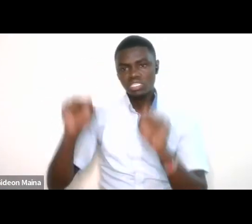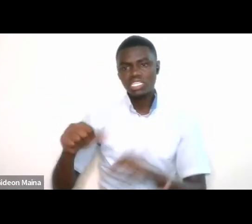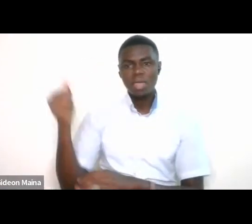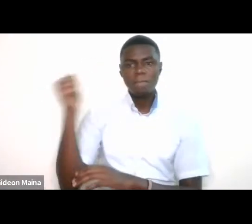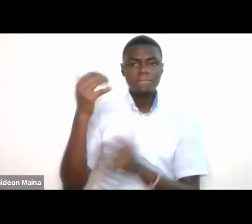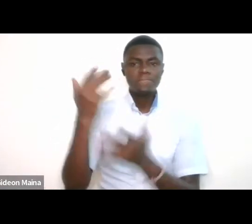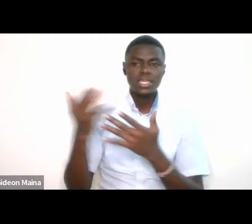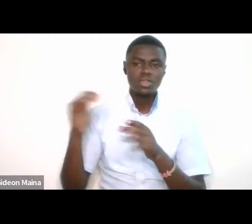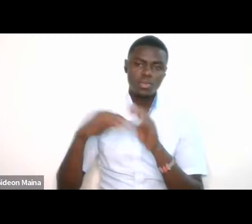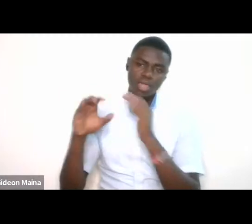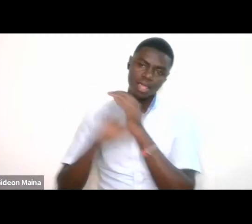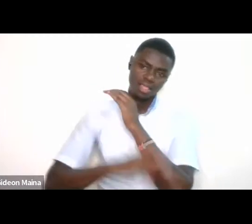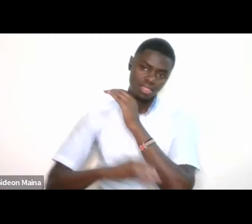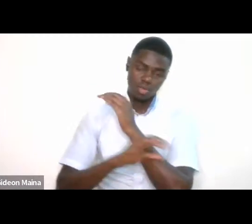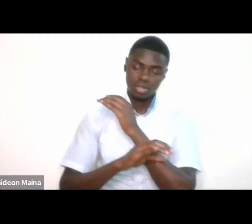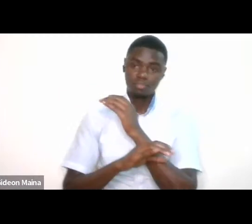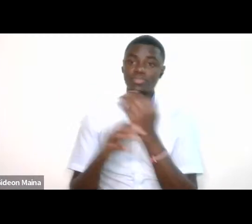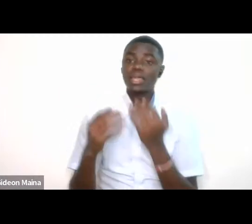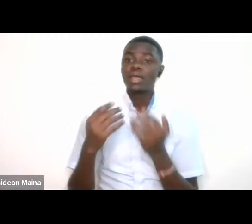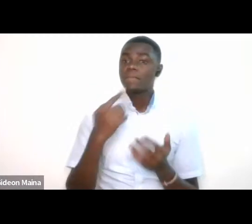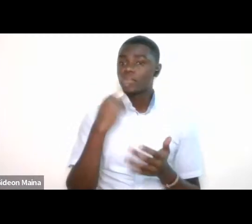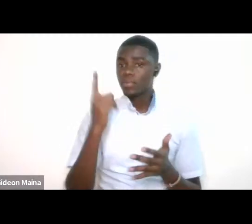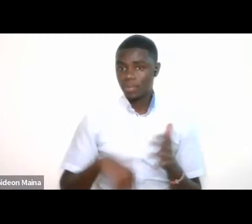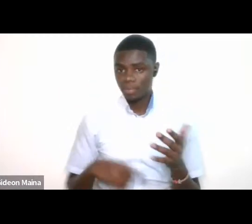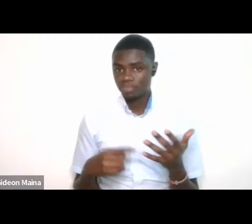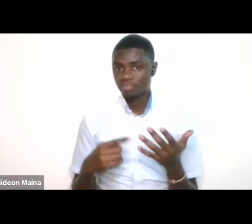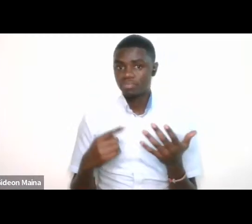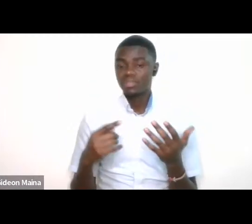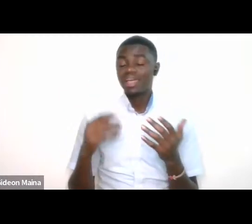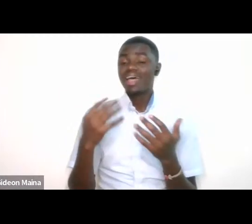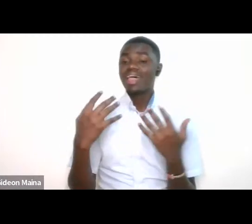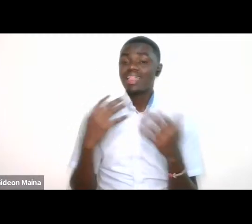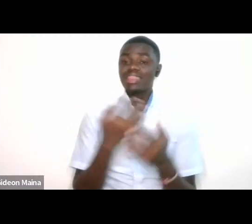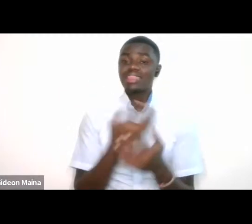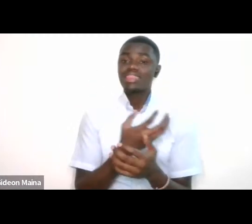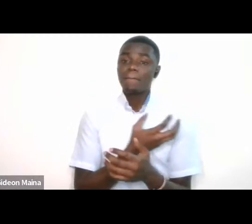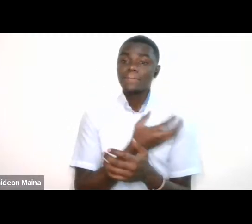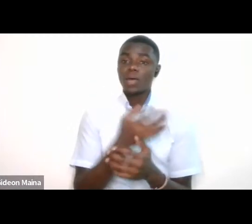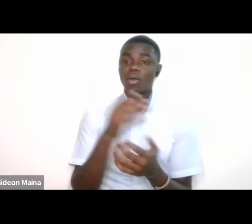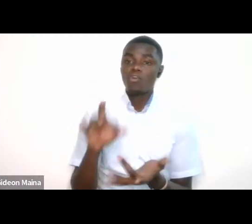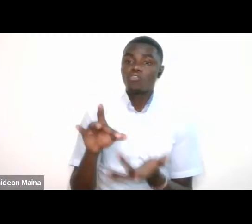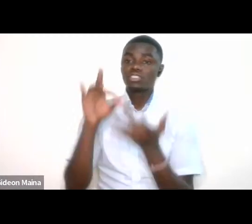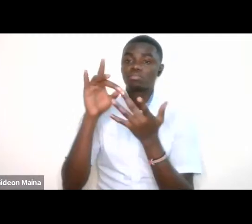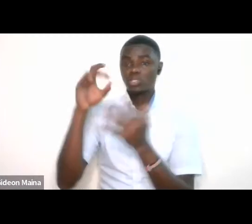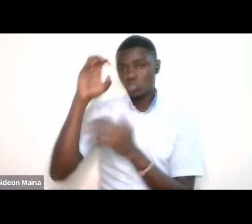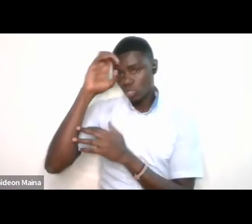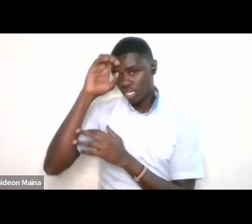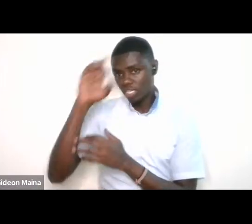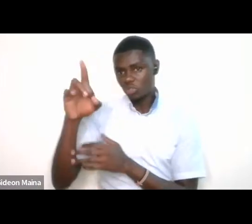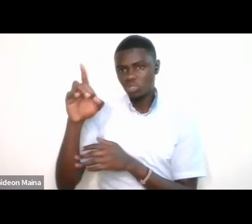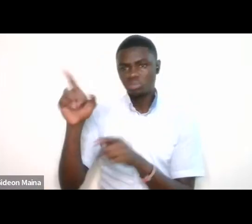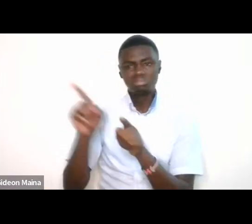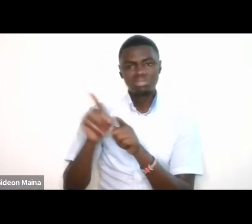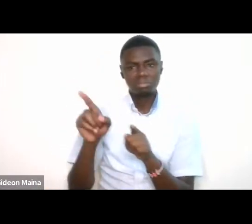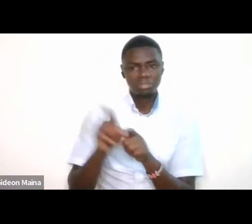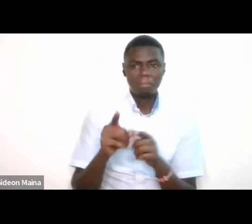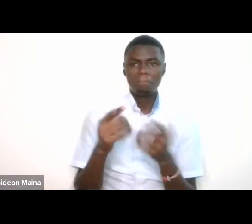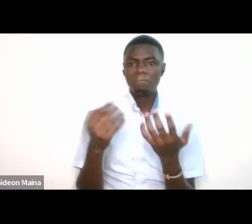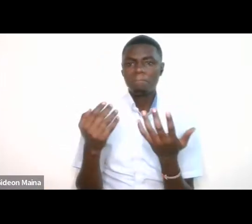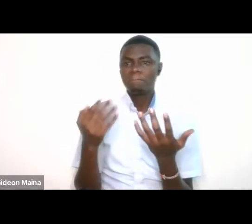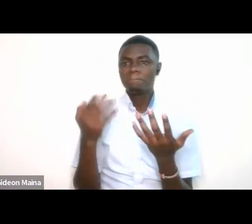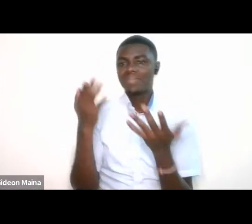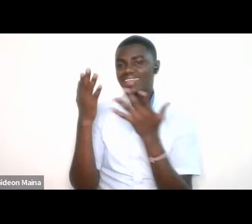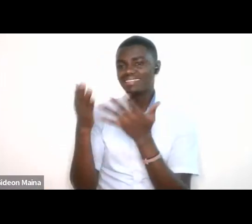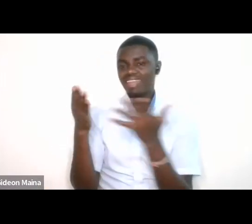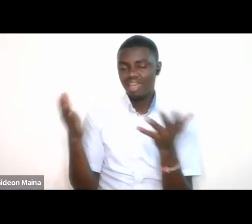said that the power of special education still imposes itself in terms